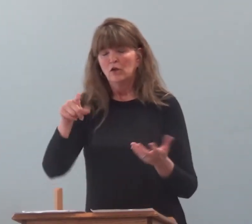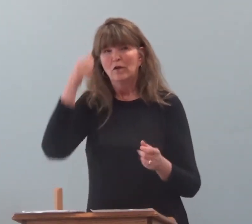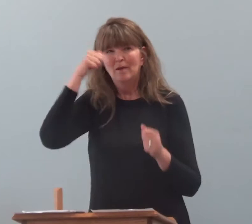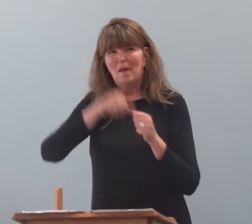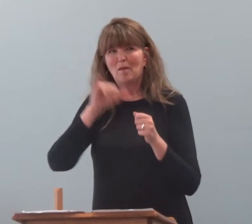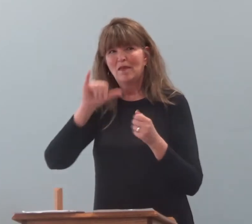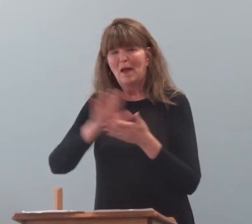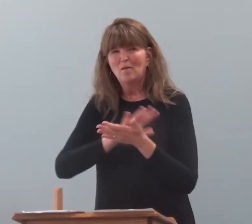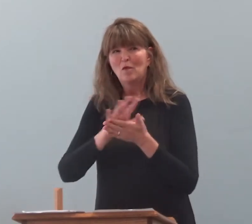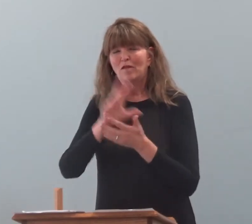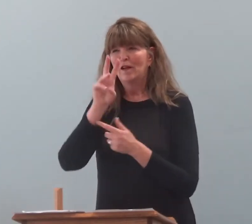in your lives.